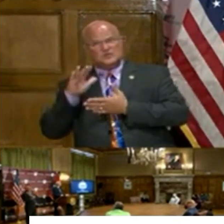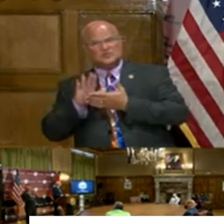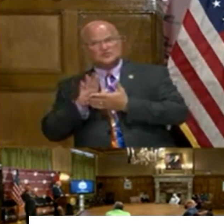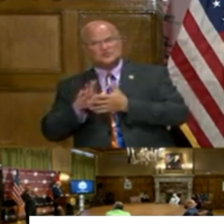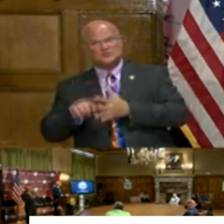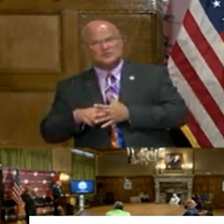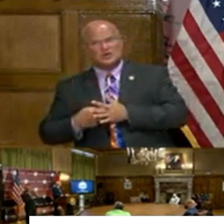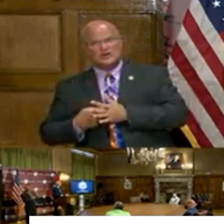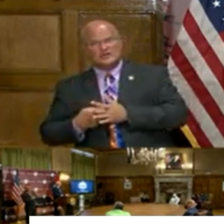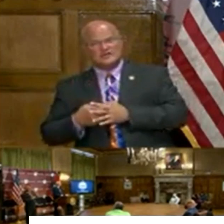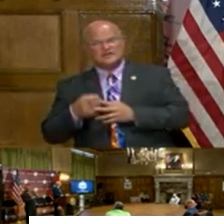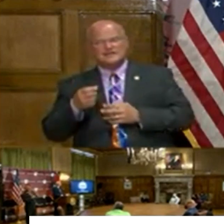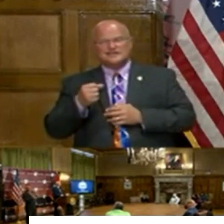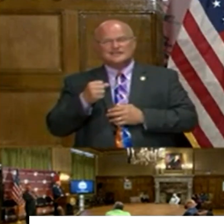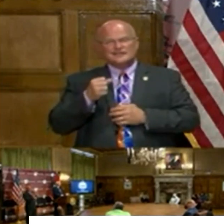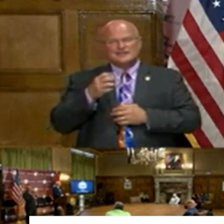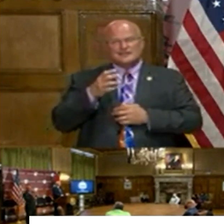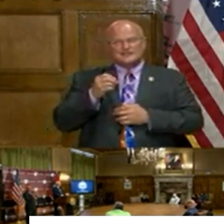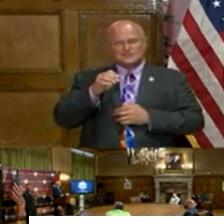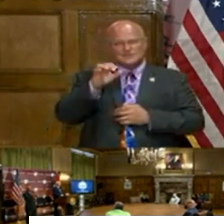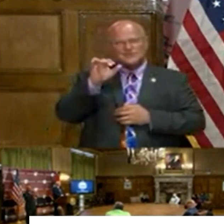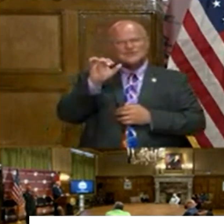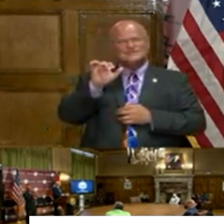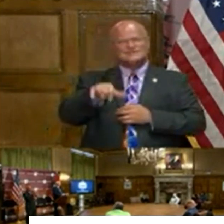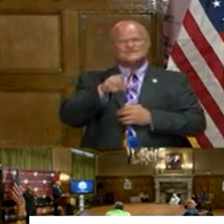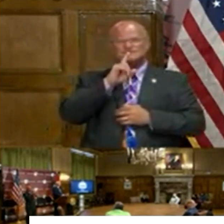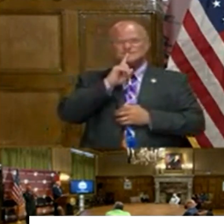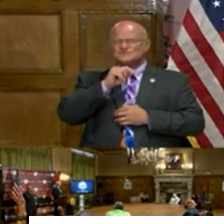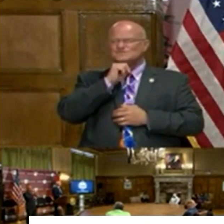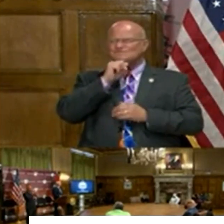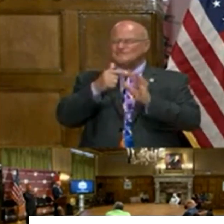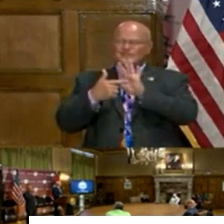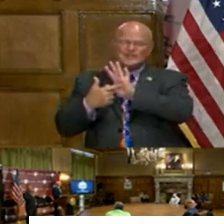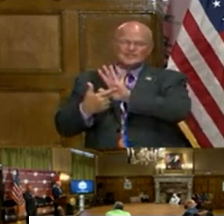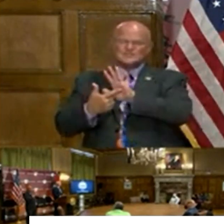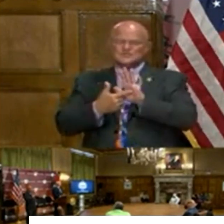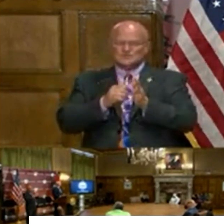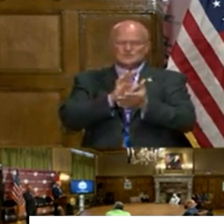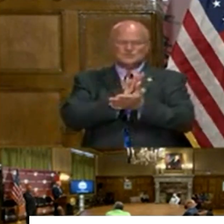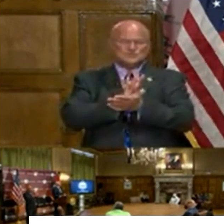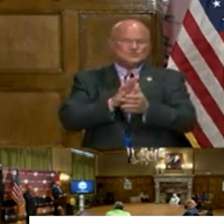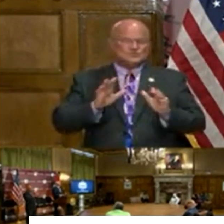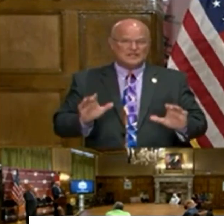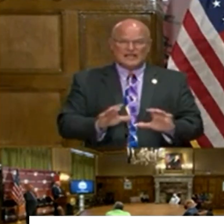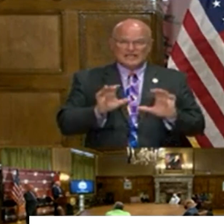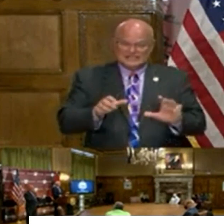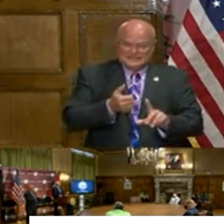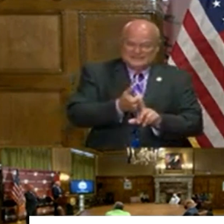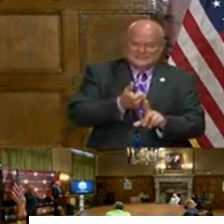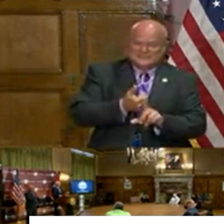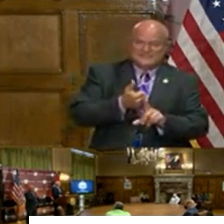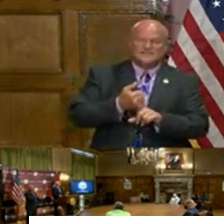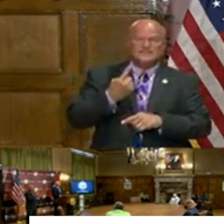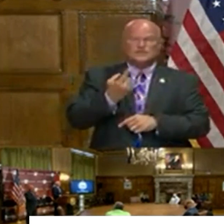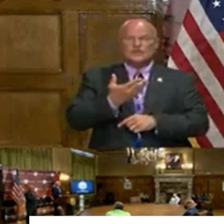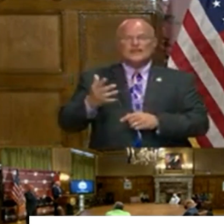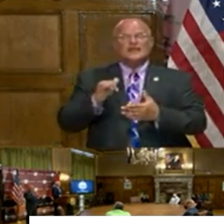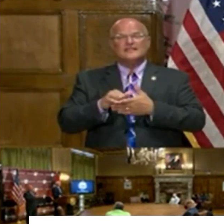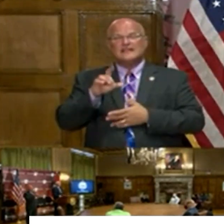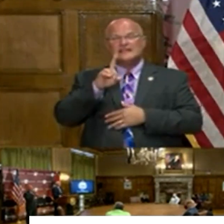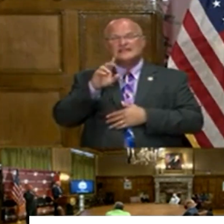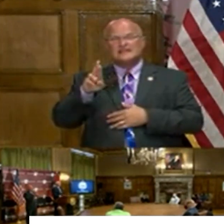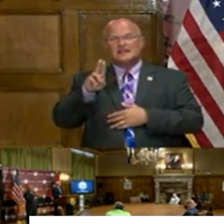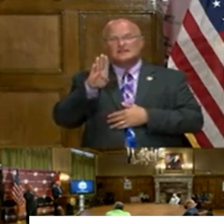started. And so that is really not reflecting school activity, and that's one of the things that